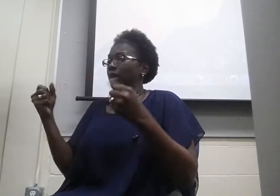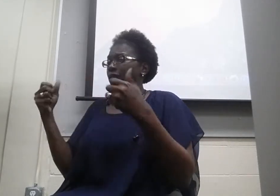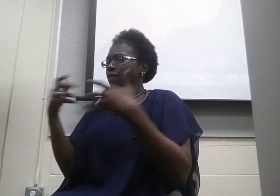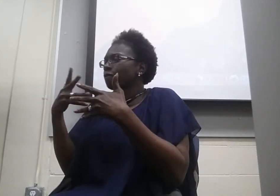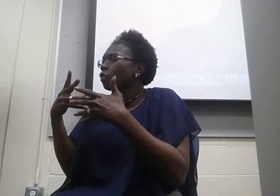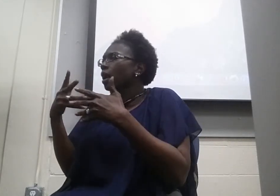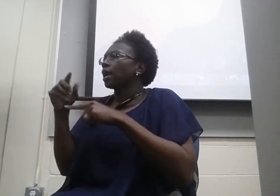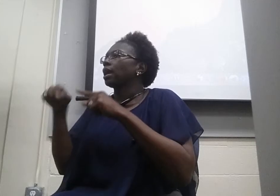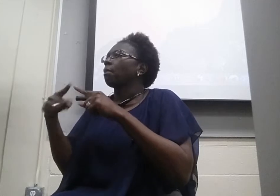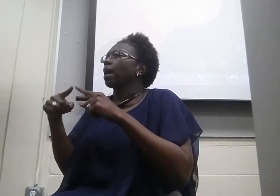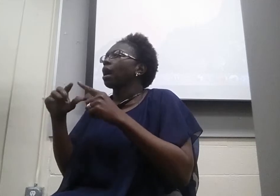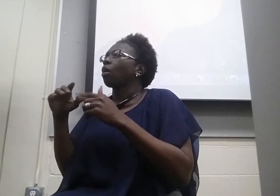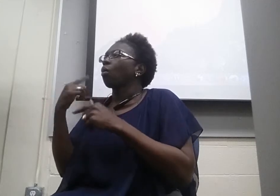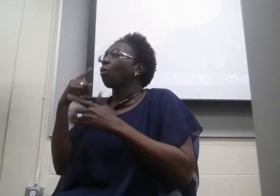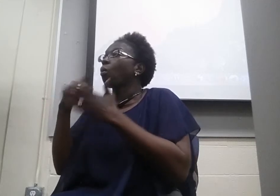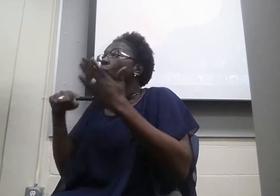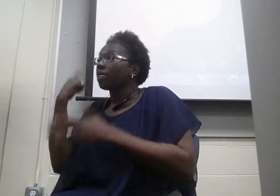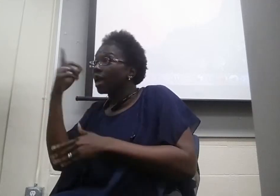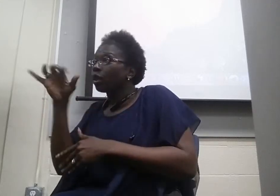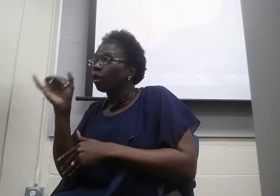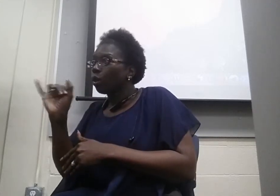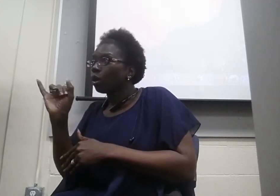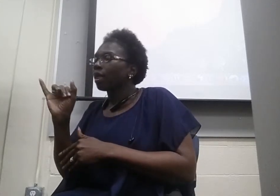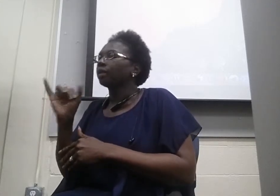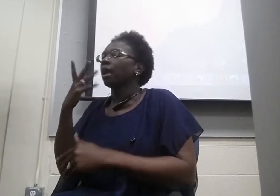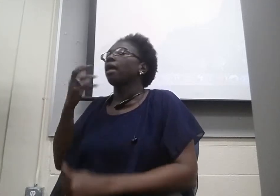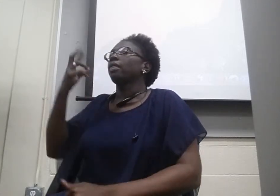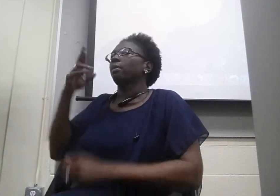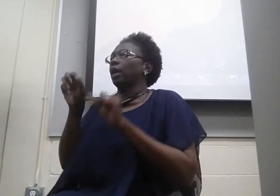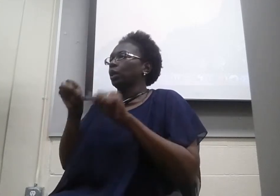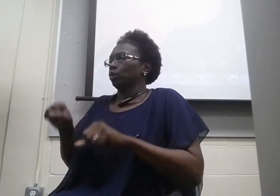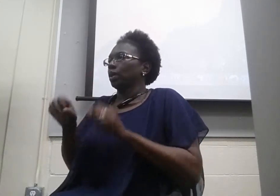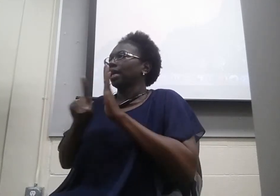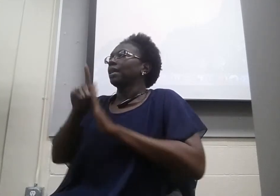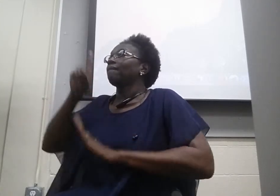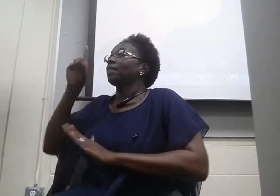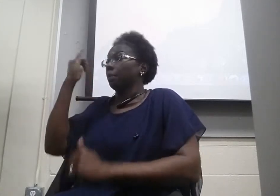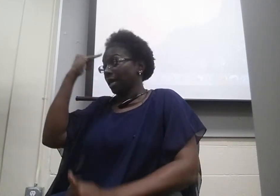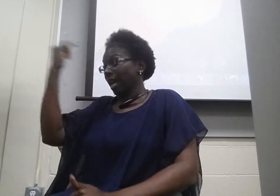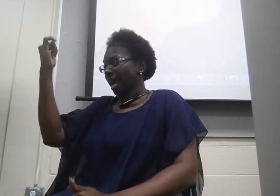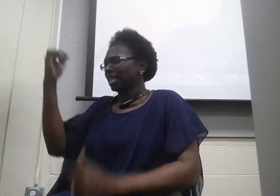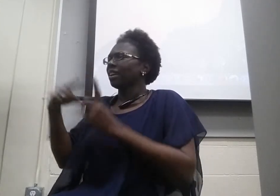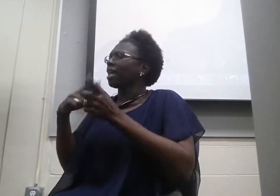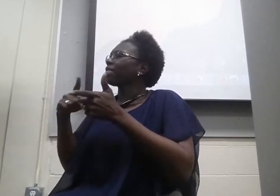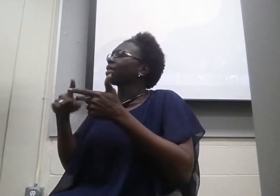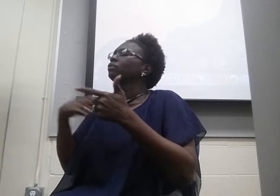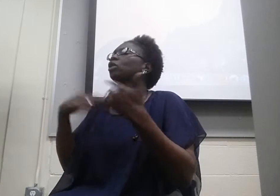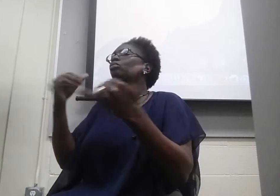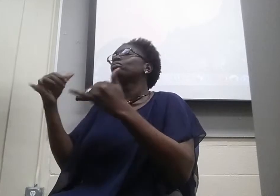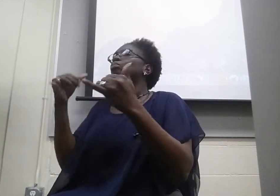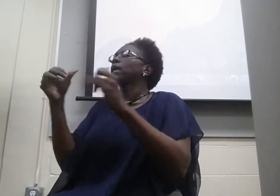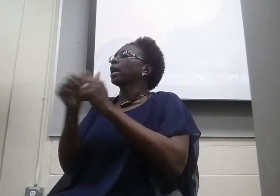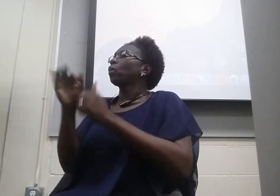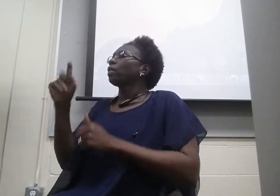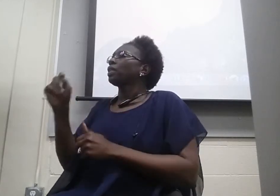about how your sketches look, the better you can develop an idea and just run around with it. So that's what these are full of. It's just kind of running around